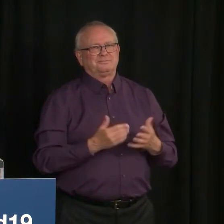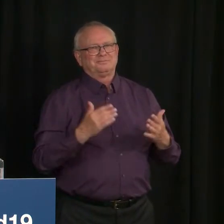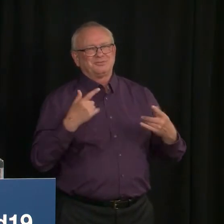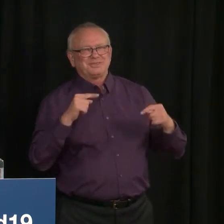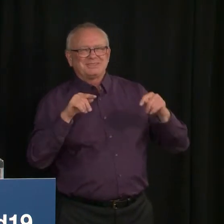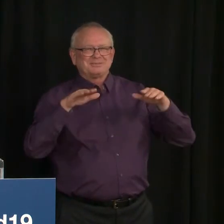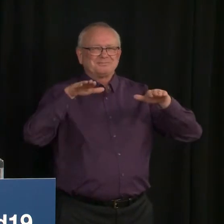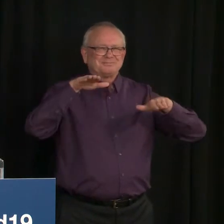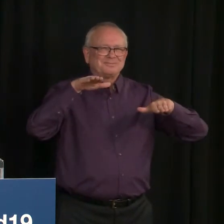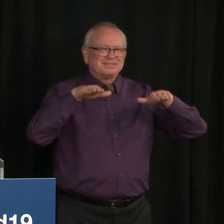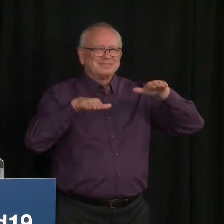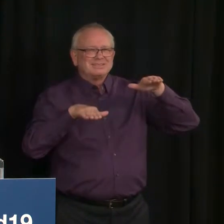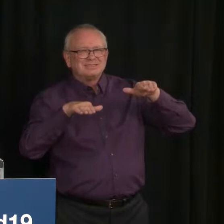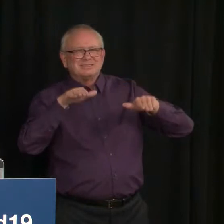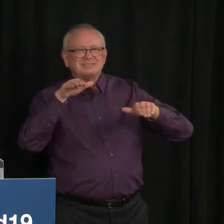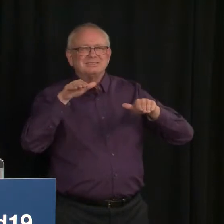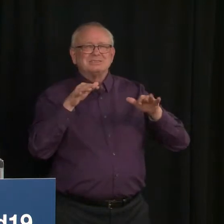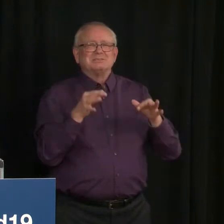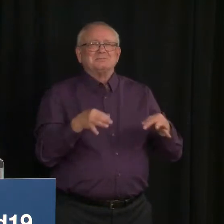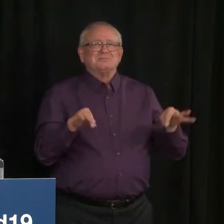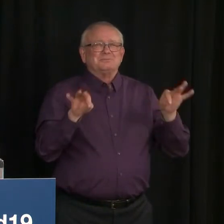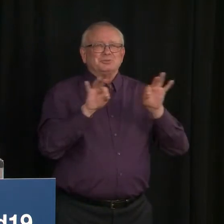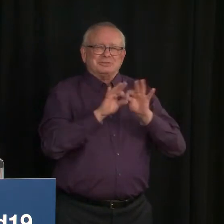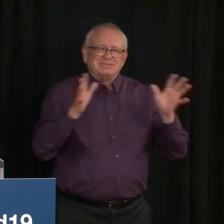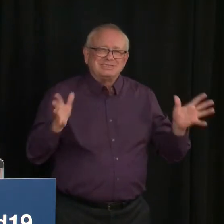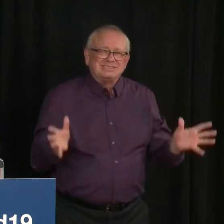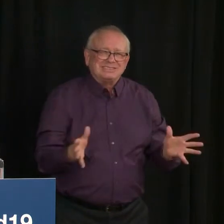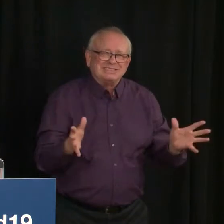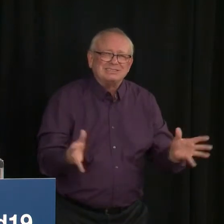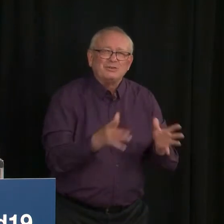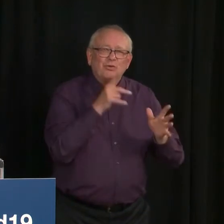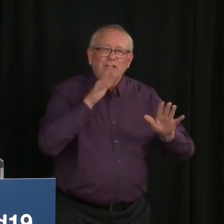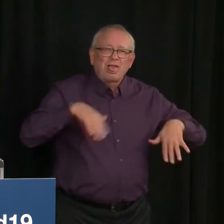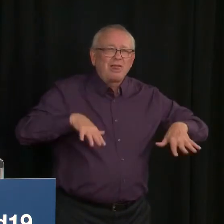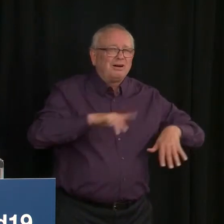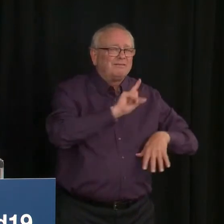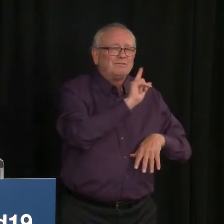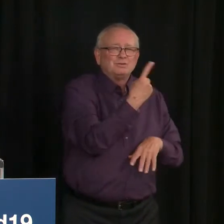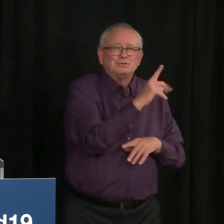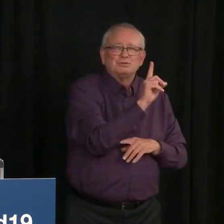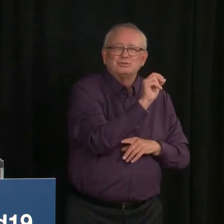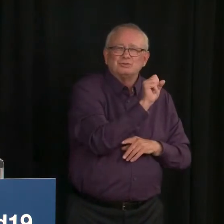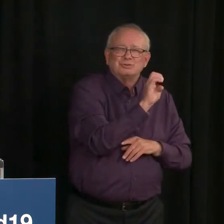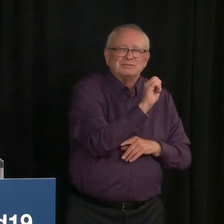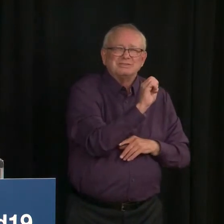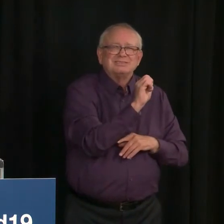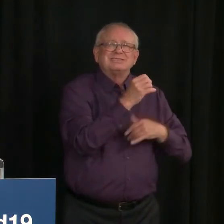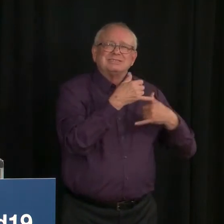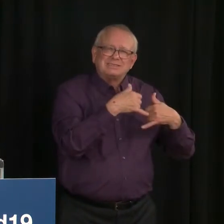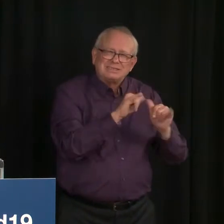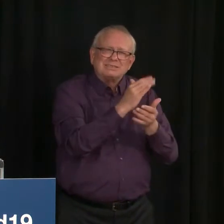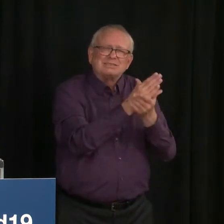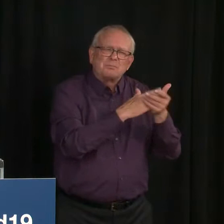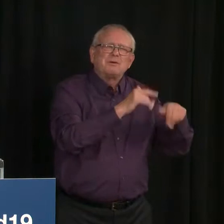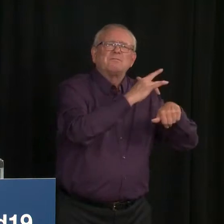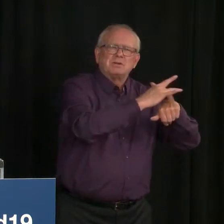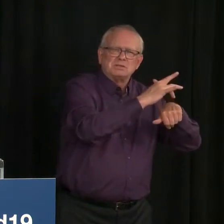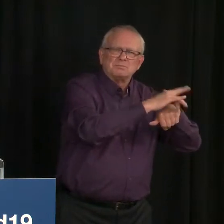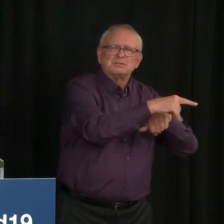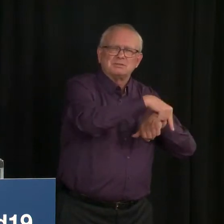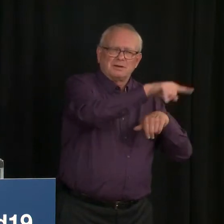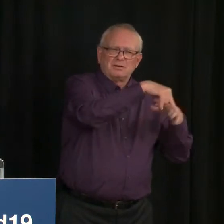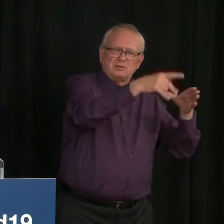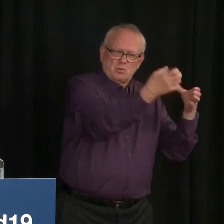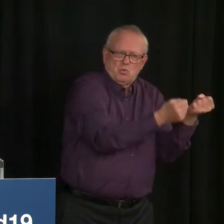it's taking into account that encouragement for first doses and then using available appointments to accelerate as we're able those second